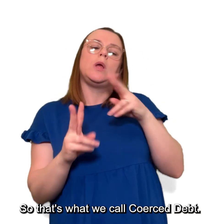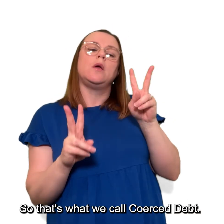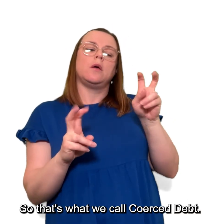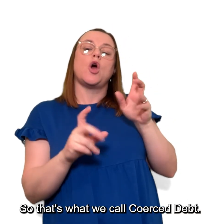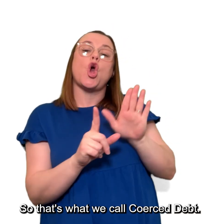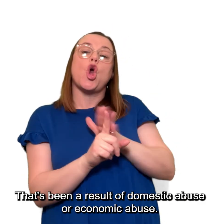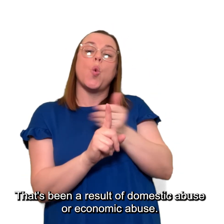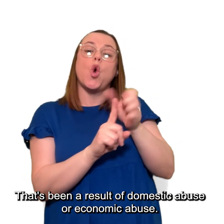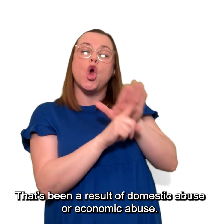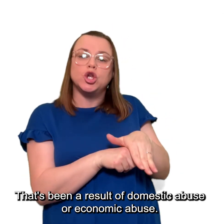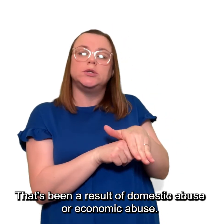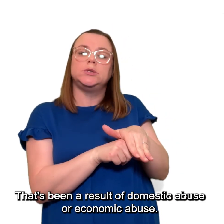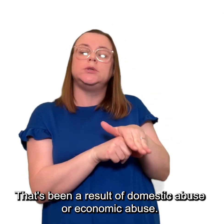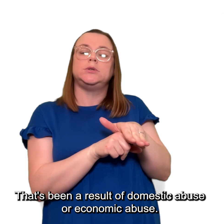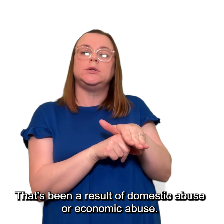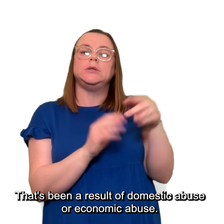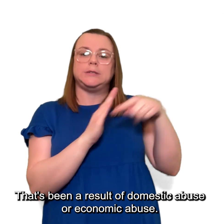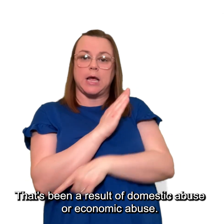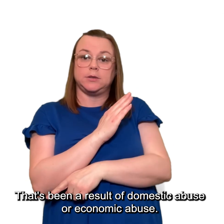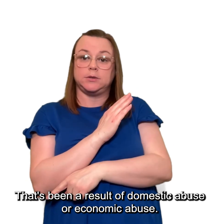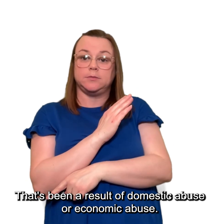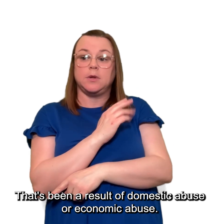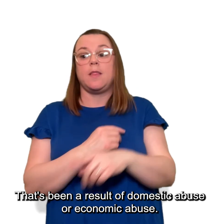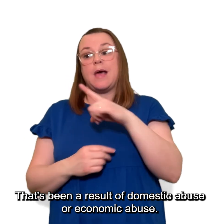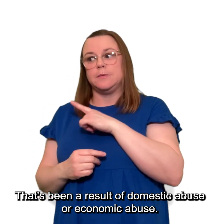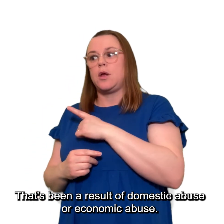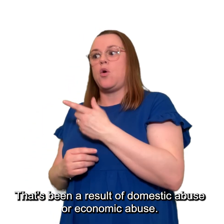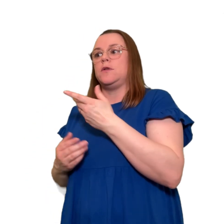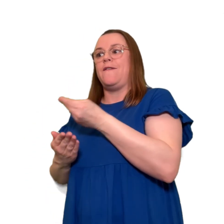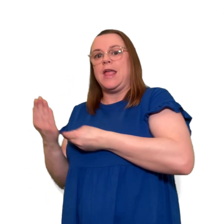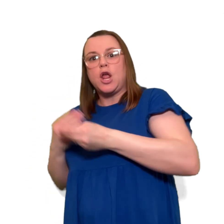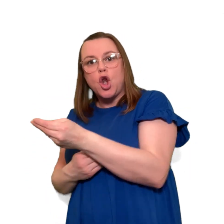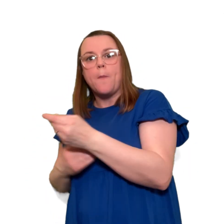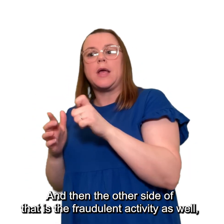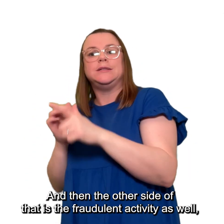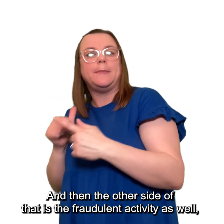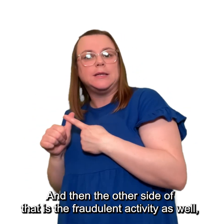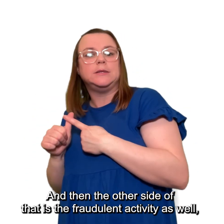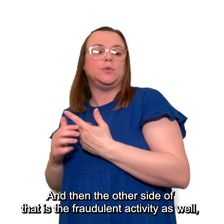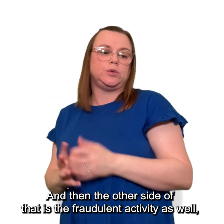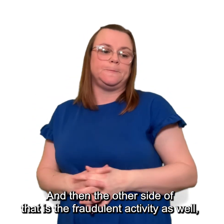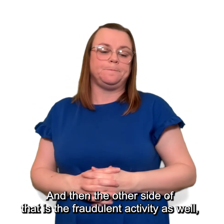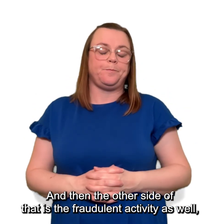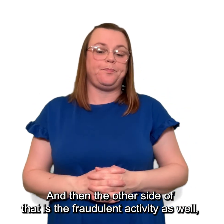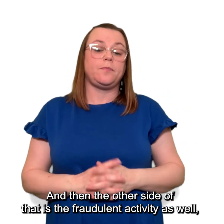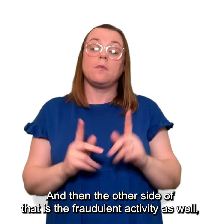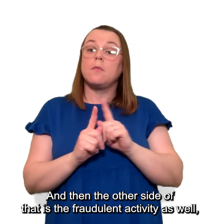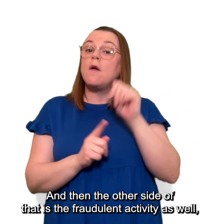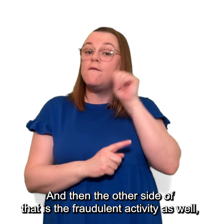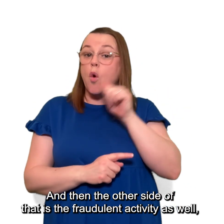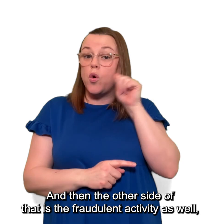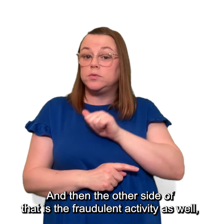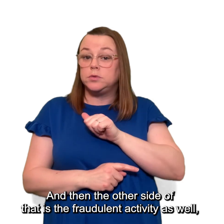coerced debt, that's been a result of domestic abuse, of economic abuse. And then the other side of that is the